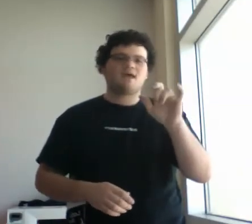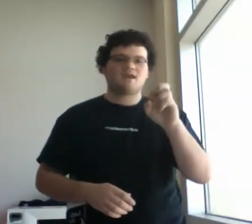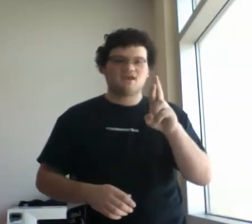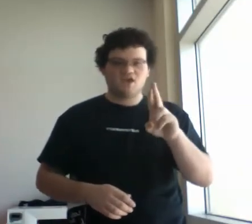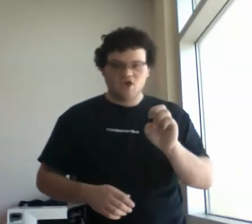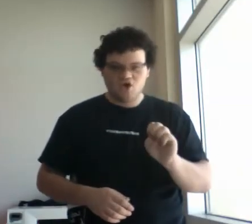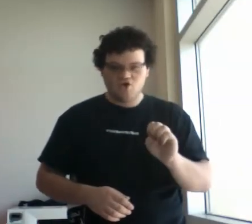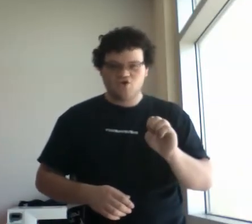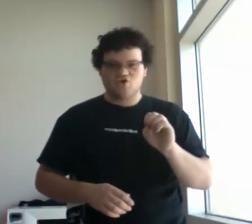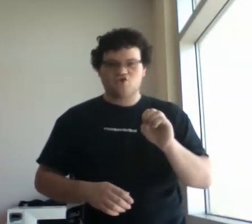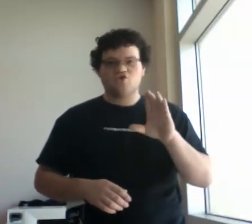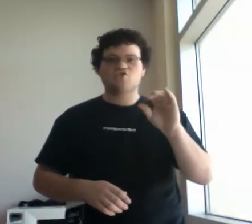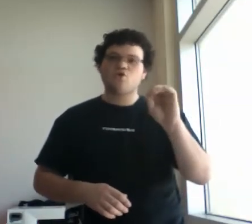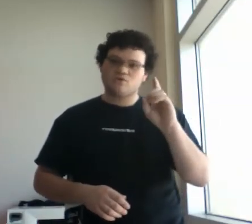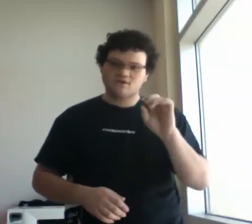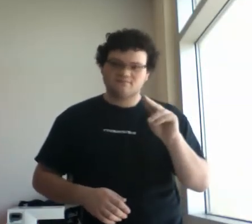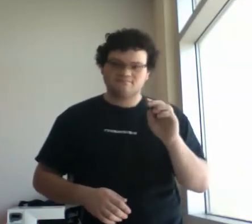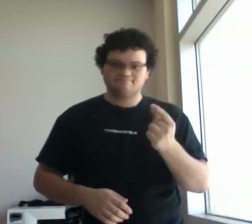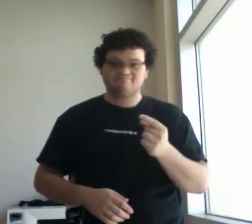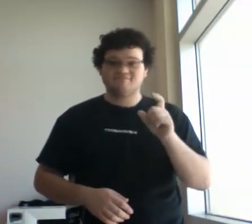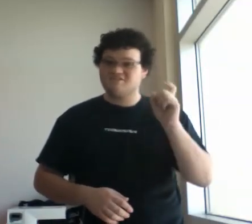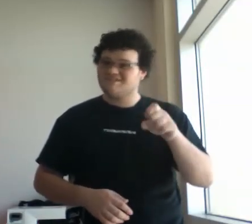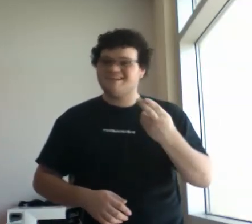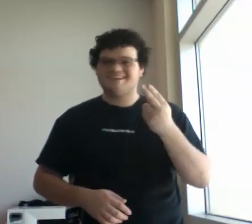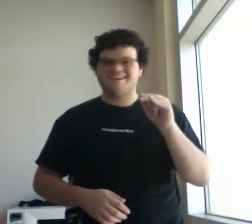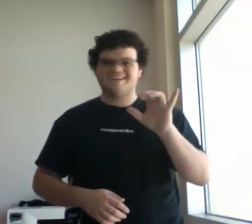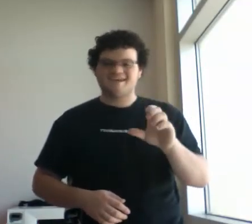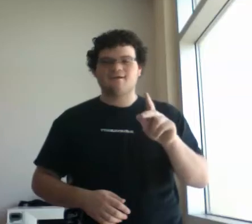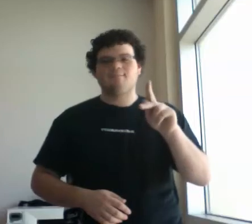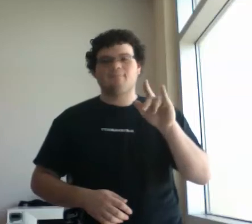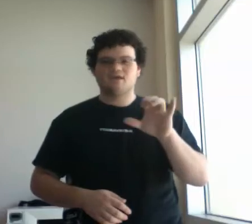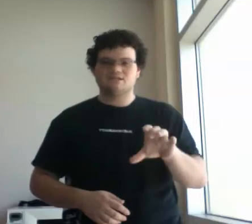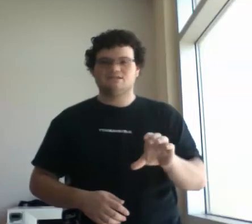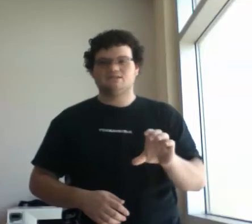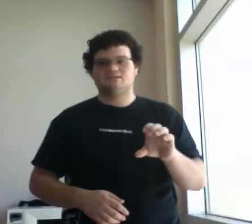need HCPCS mostly with outpatient coding. Okay?